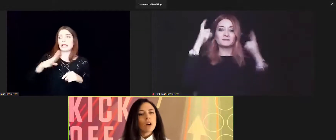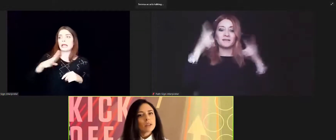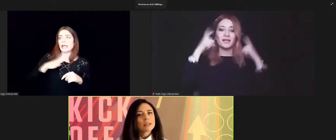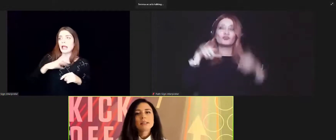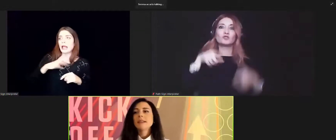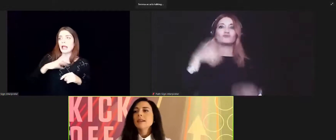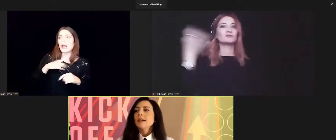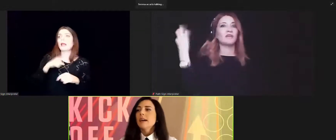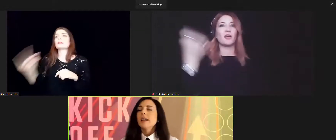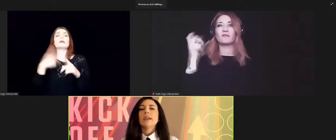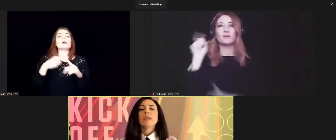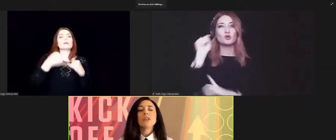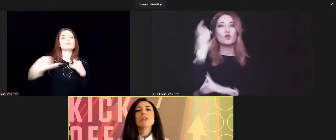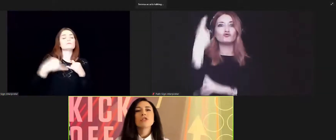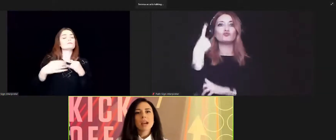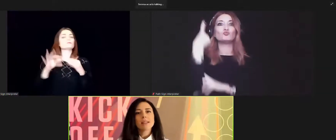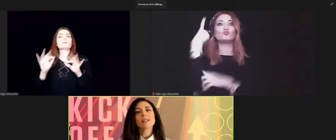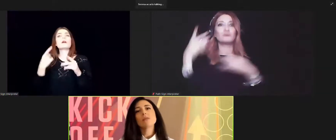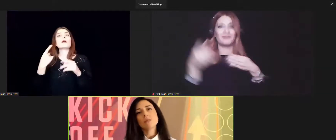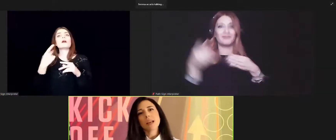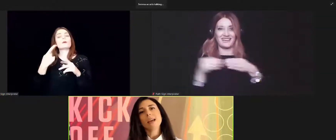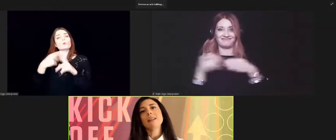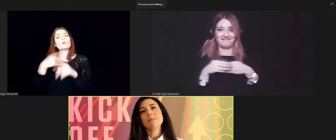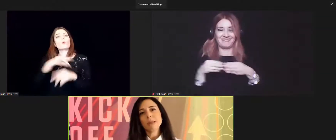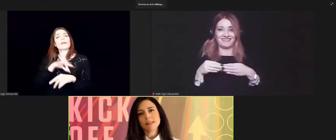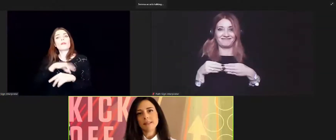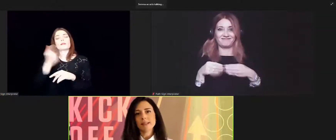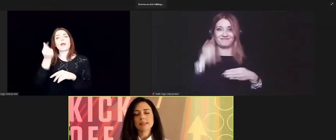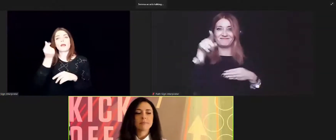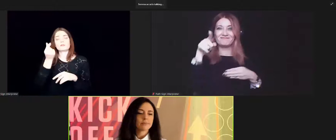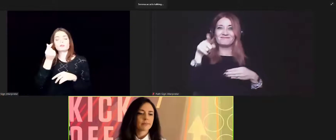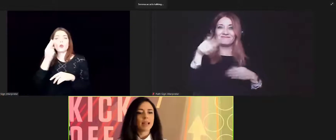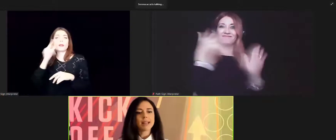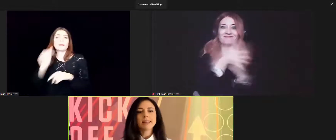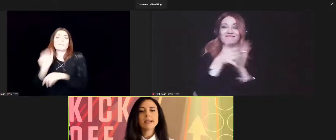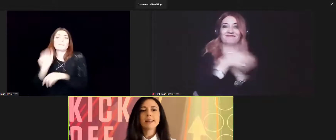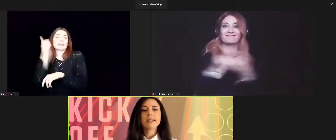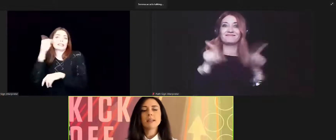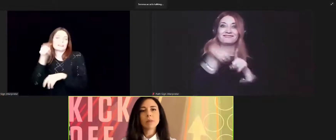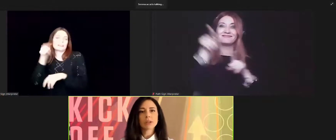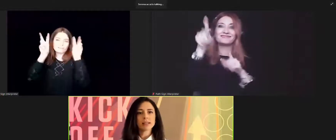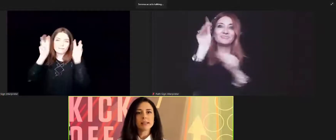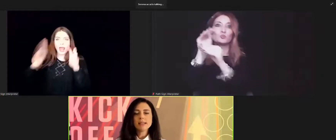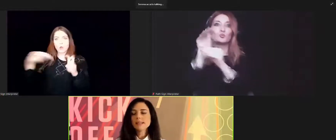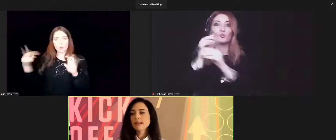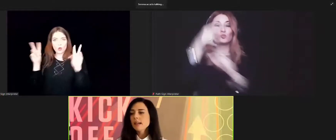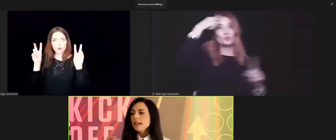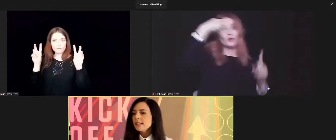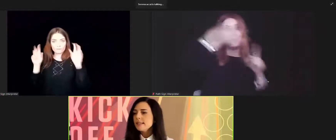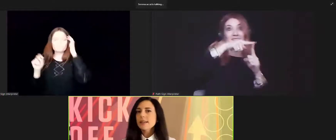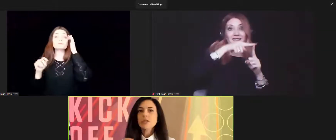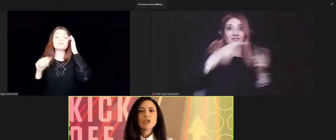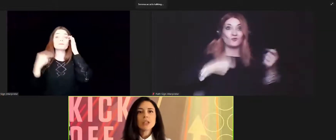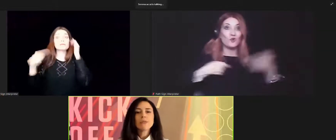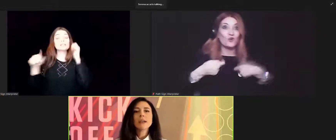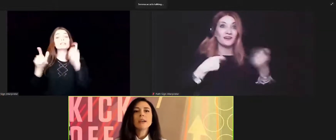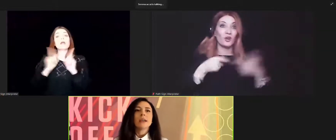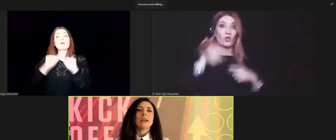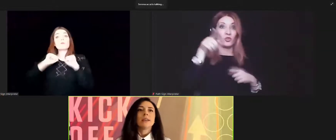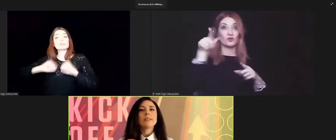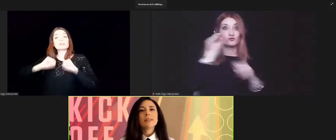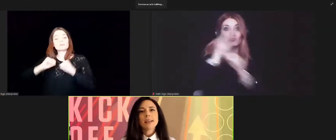a lot your chance to stay in the business. Another important thing is